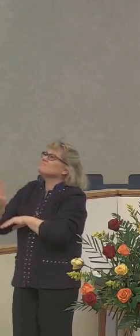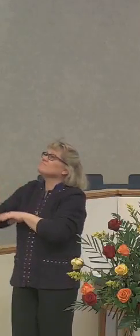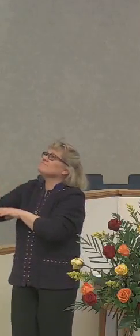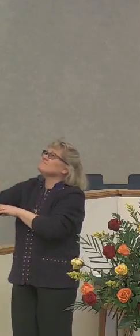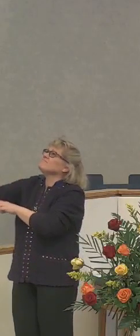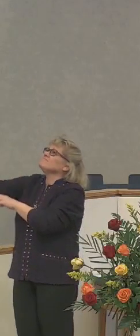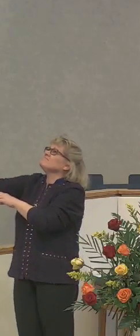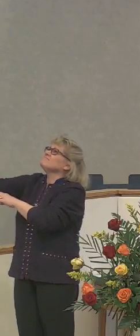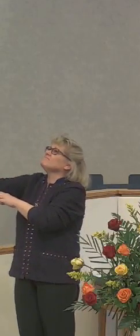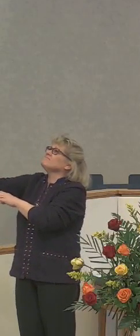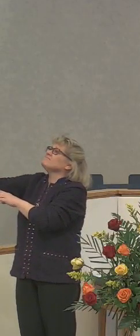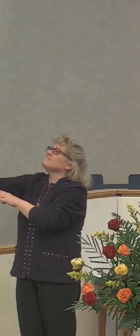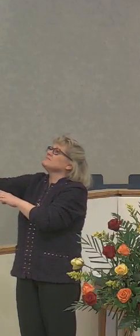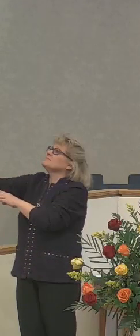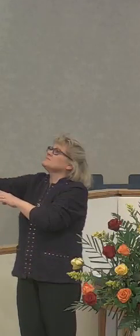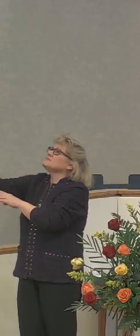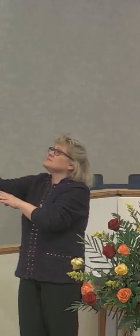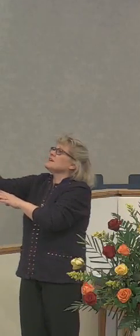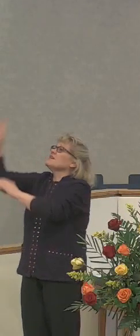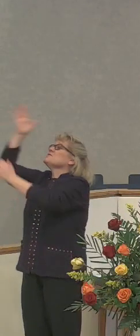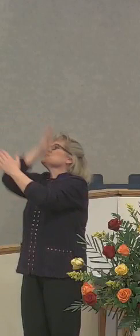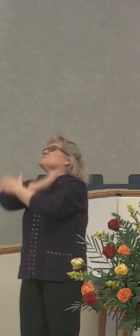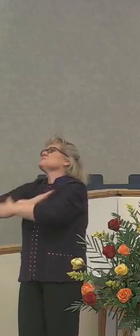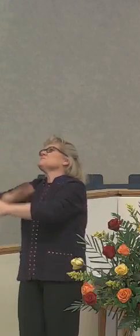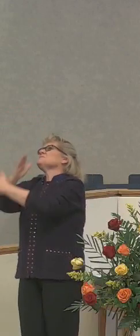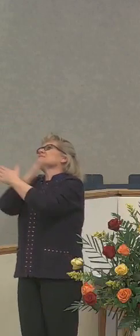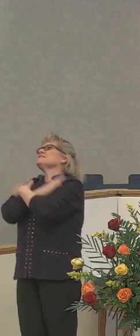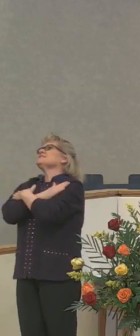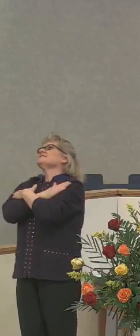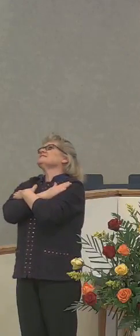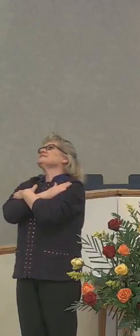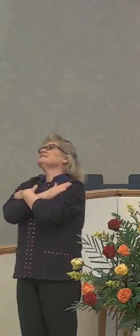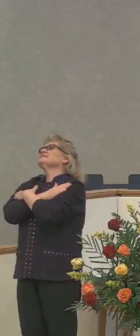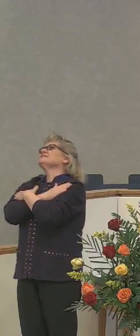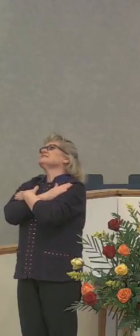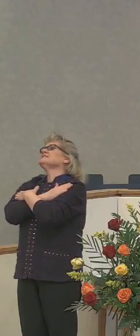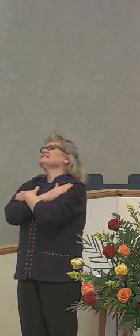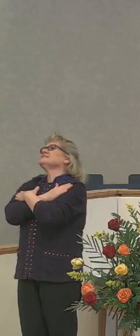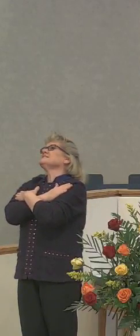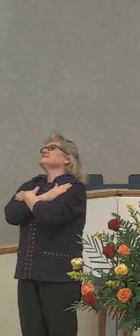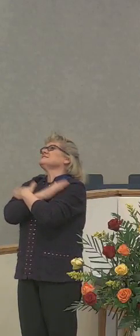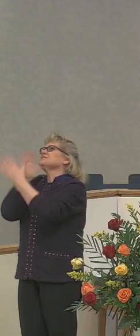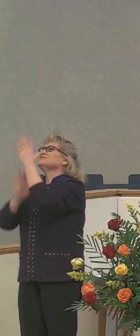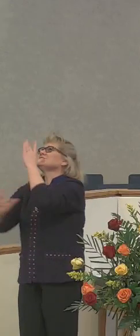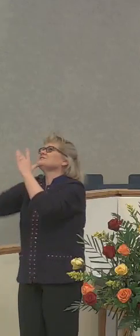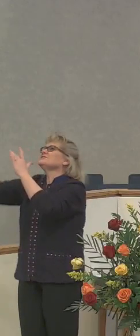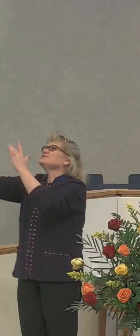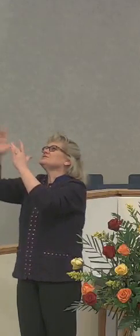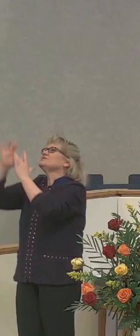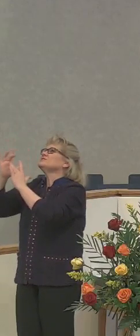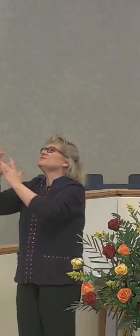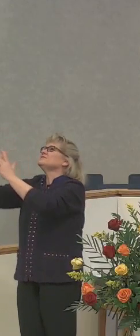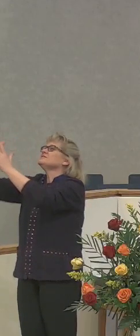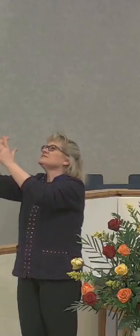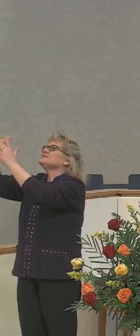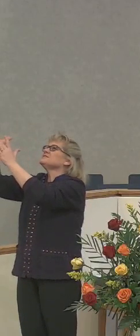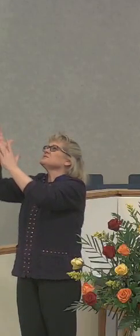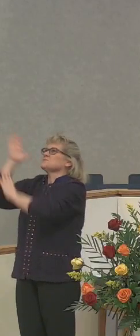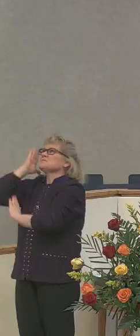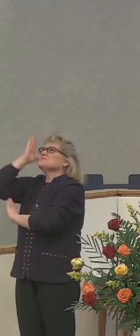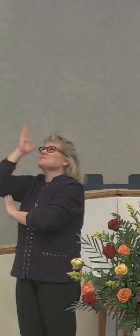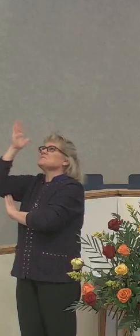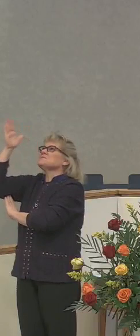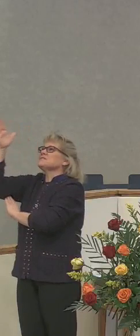way, I will rest at the close of the day, and I